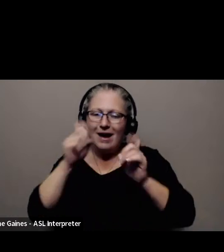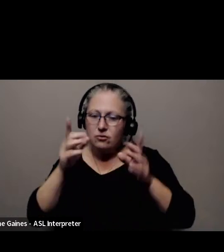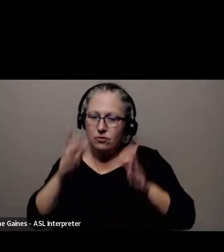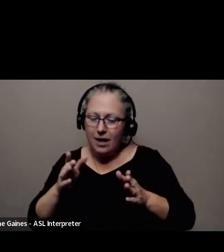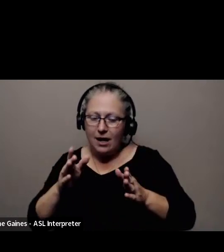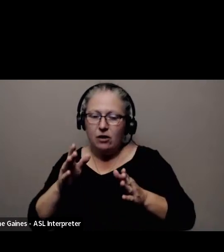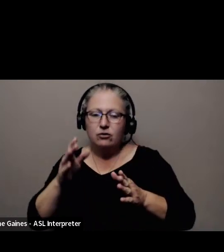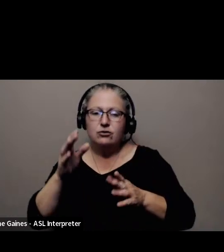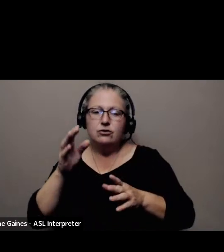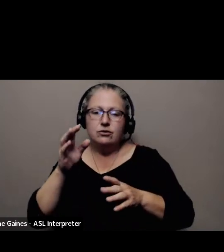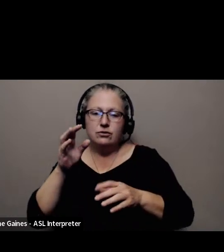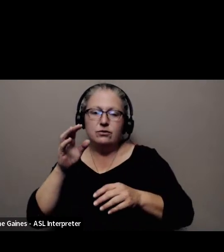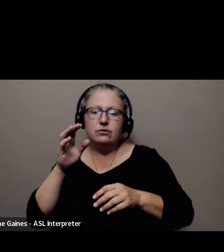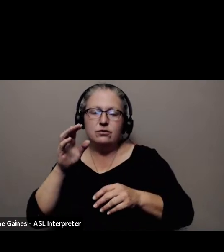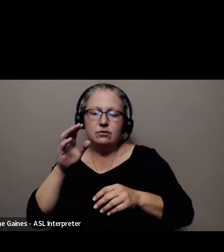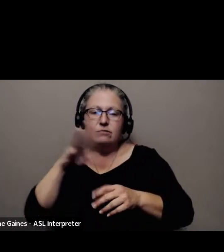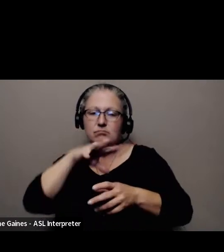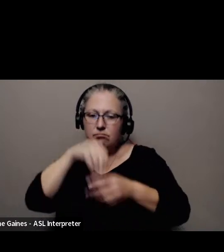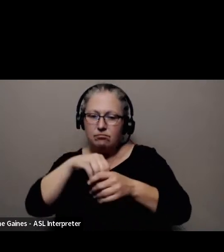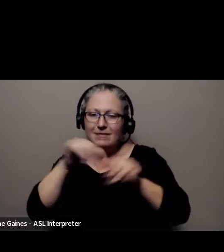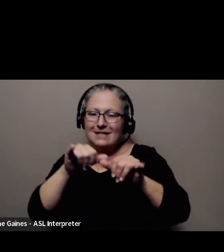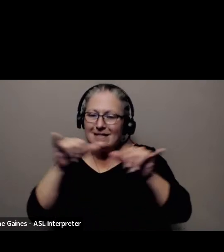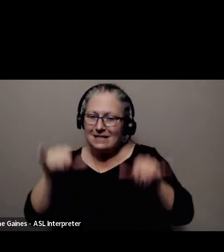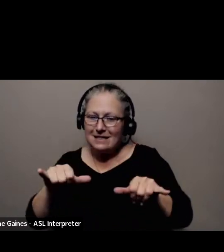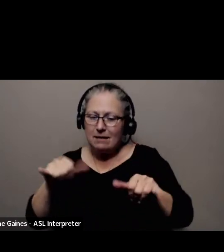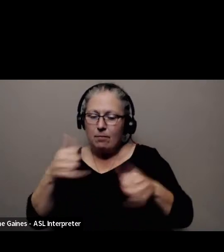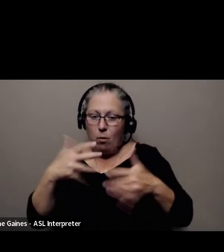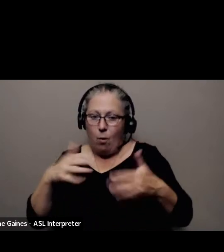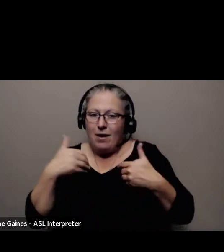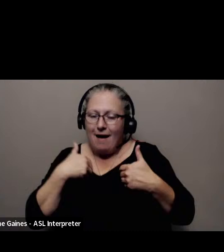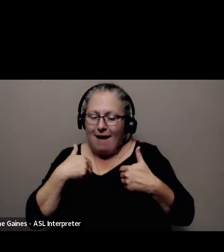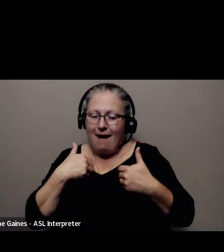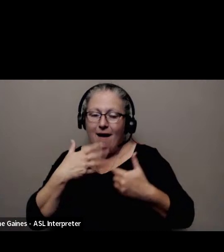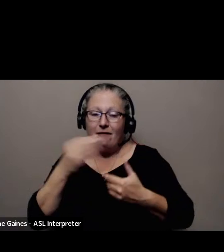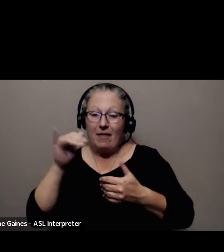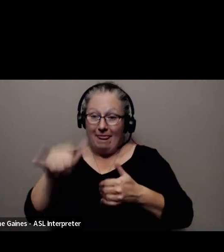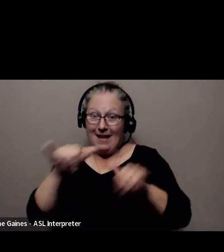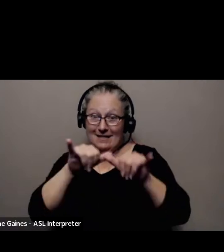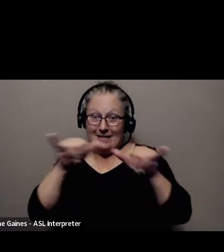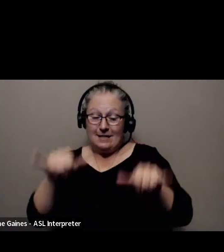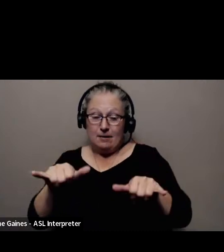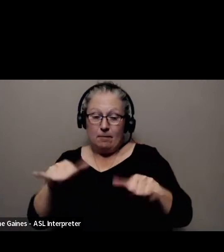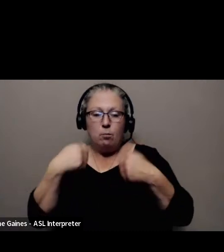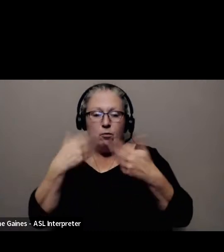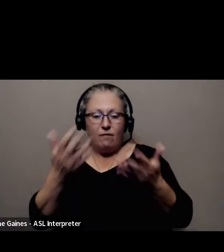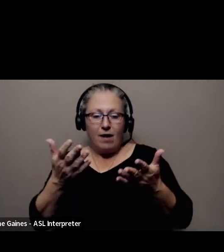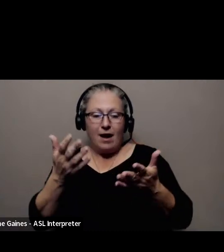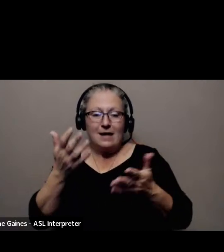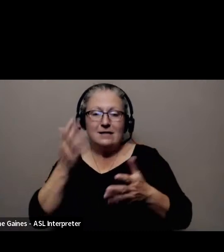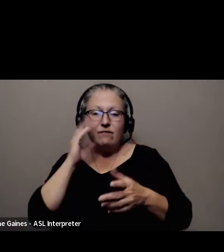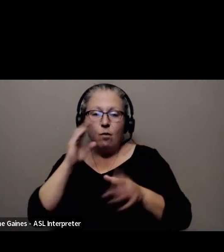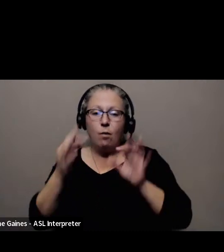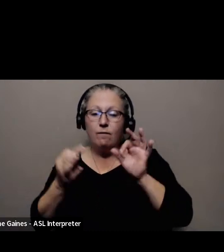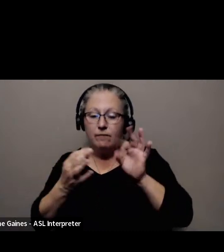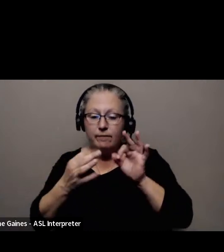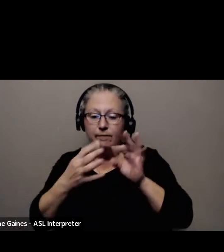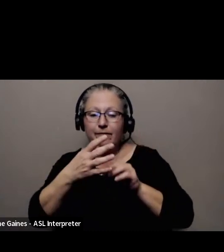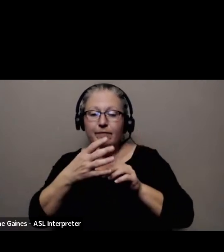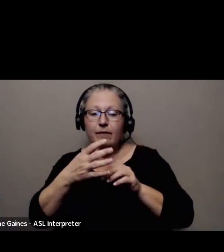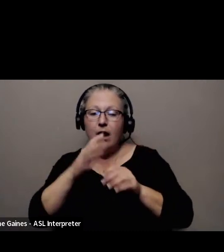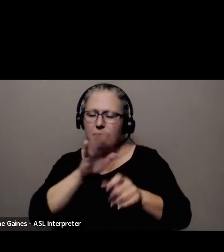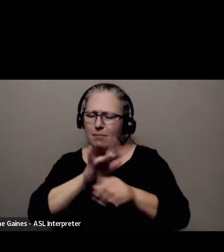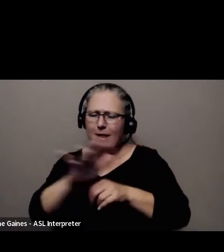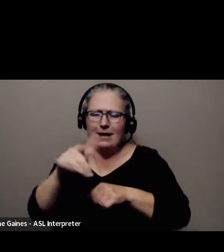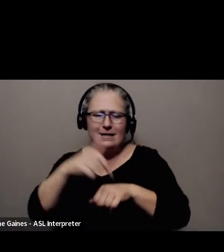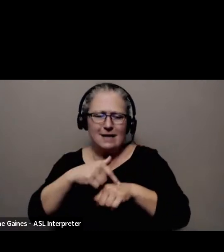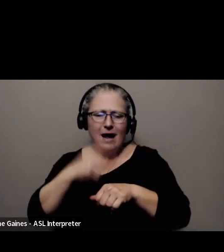educators within the system that we have now. And that system provides for input, ample time